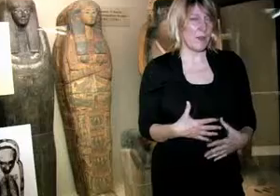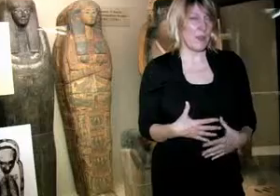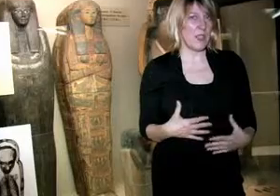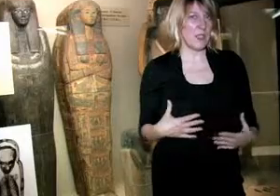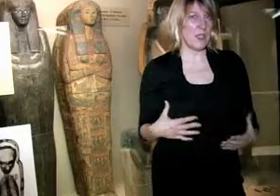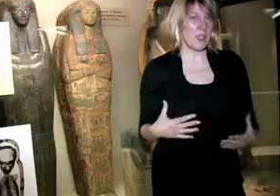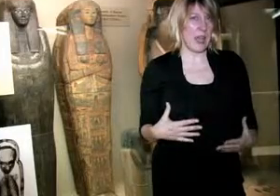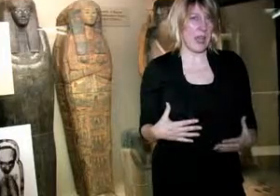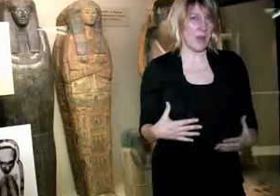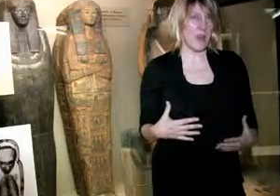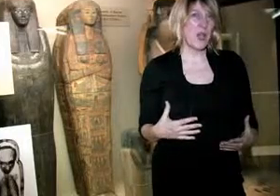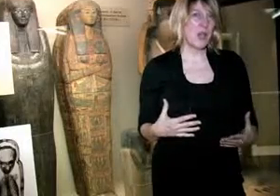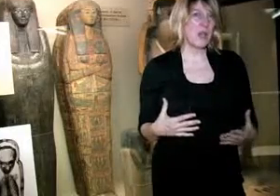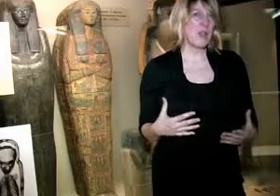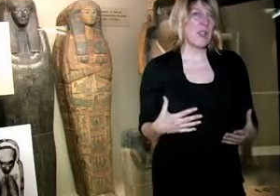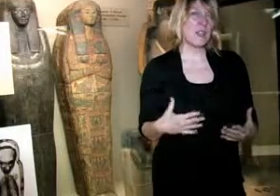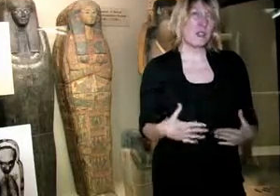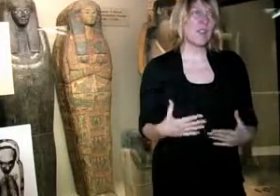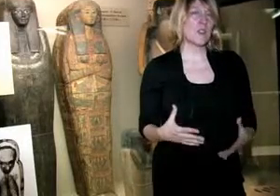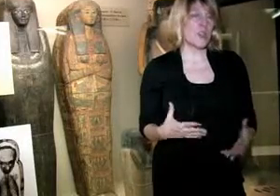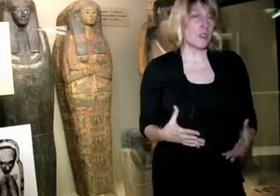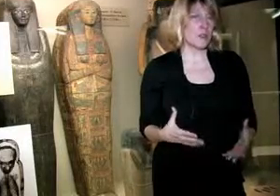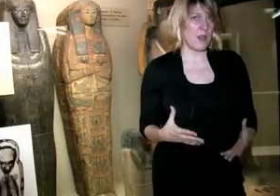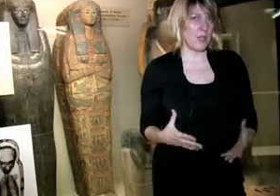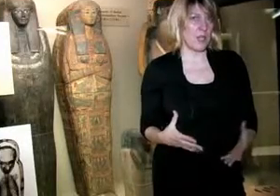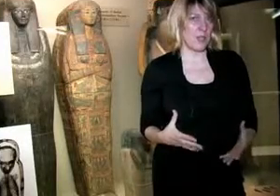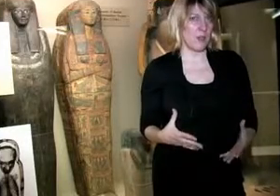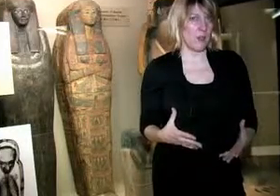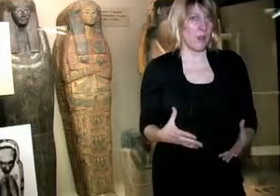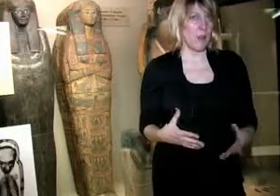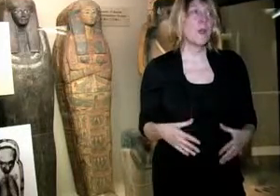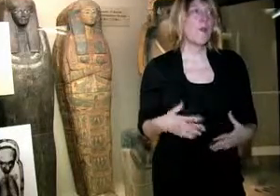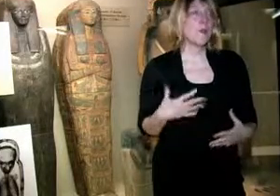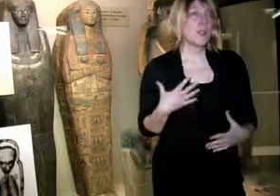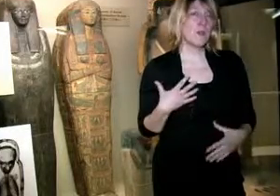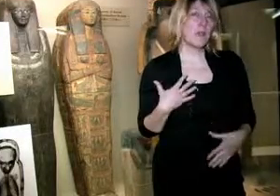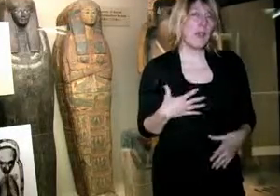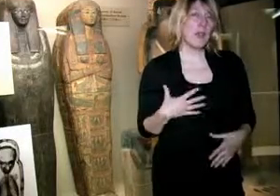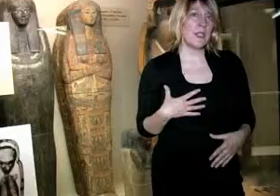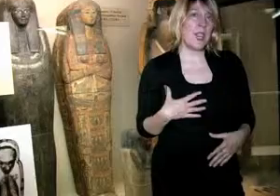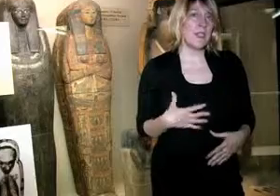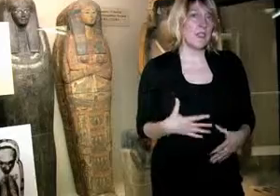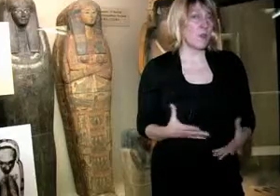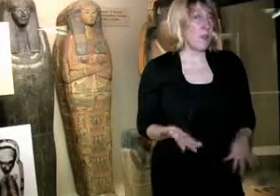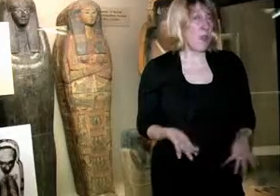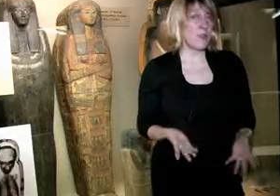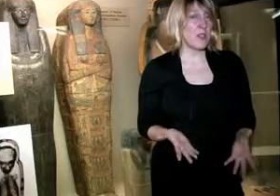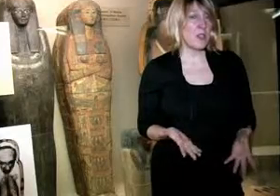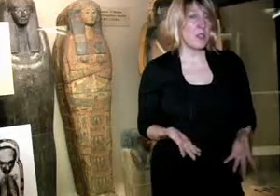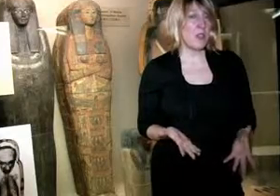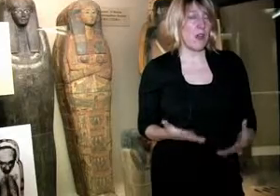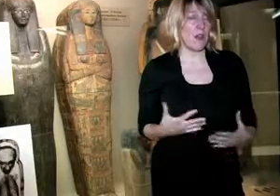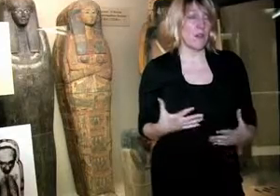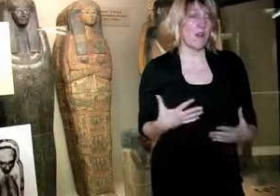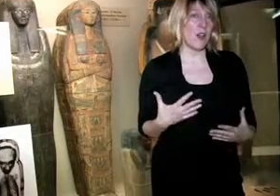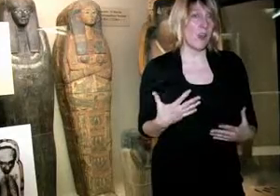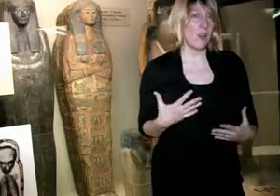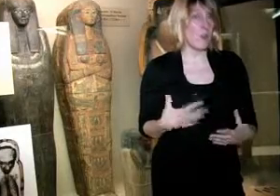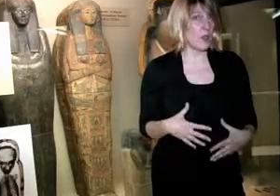the inside out was at least slowed a great deal. Once the body cavities were emptied of